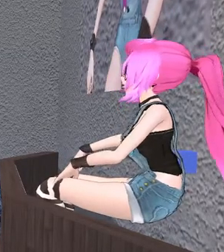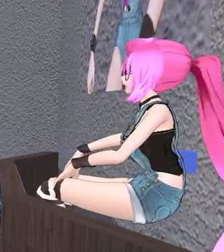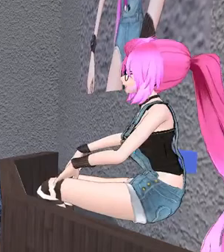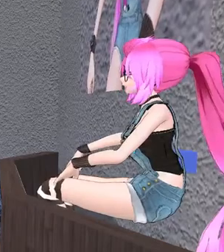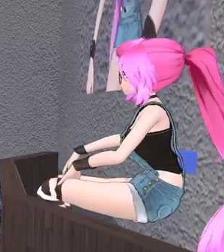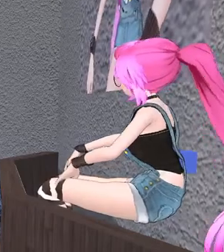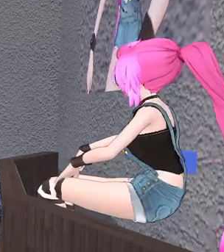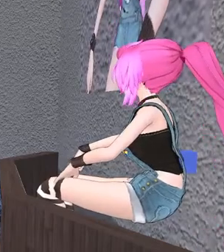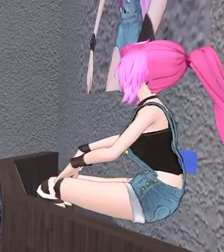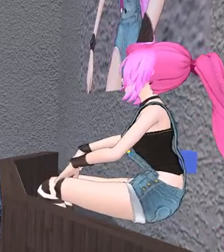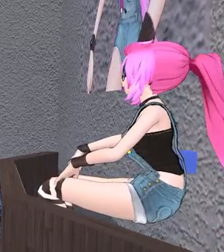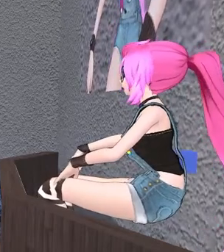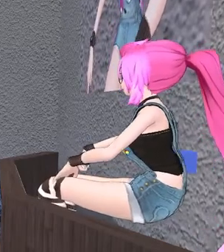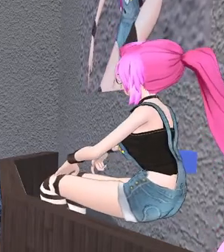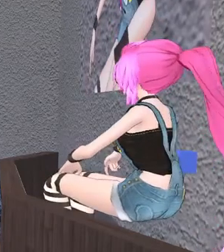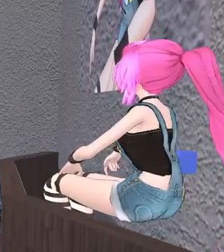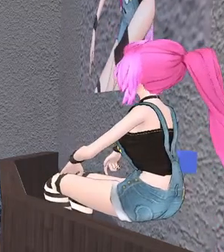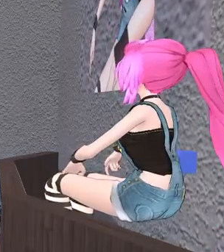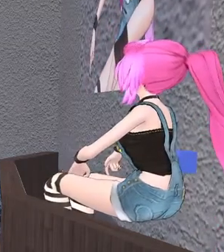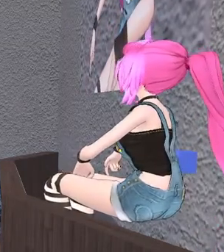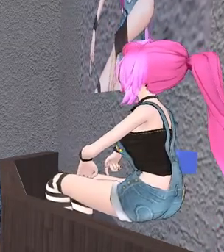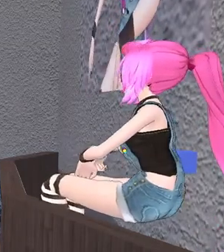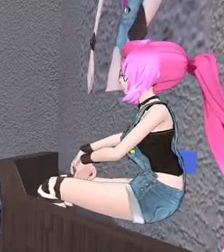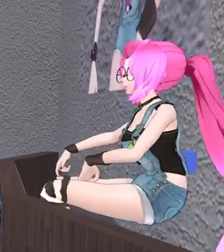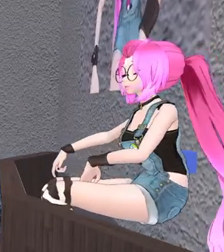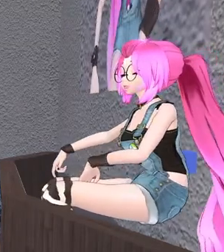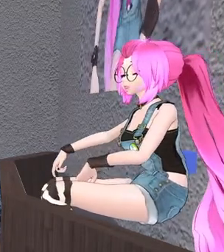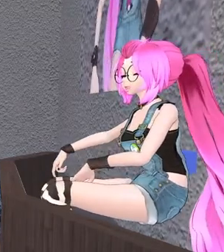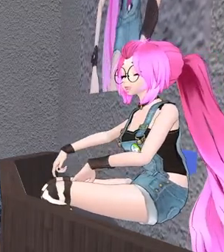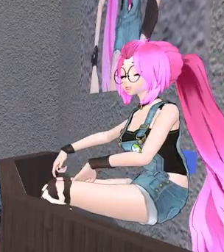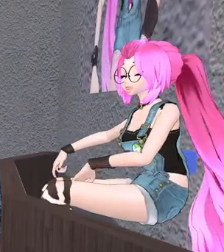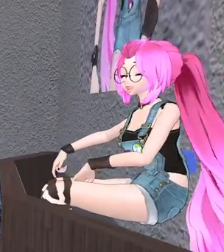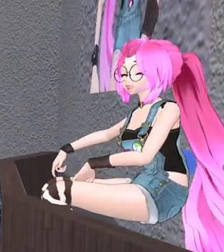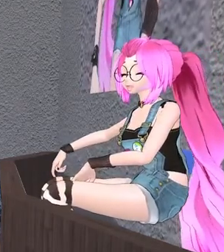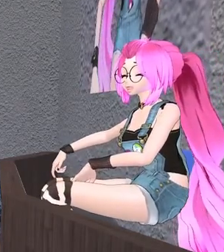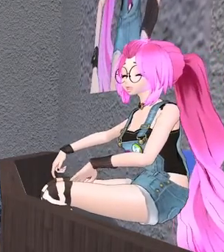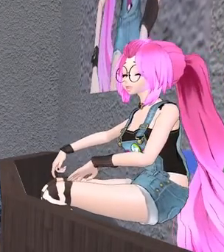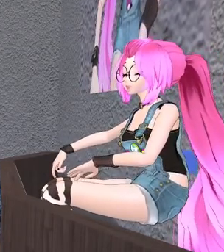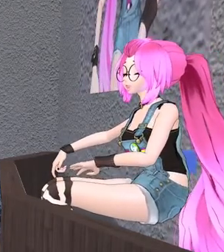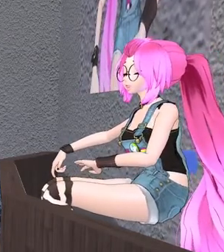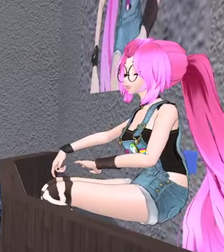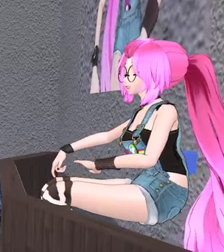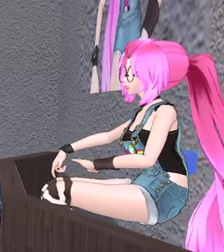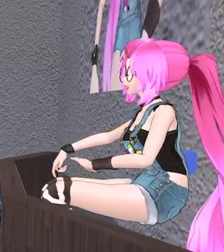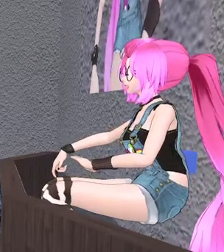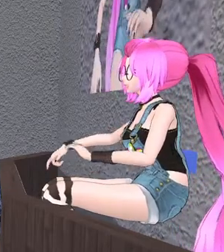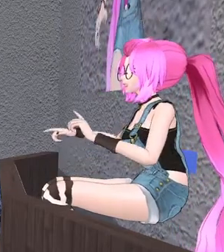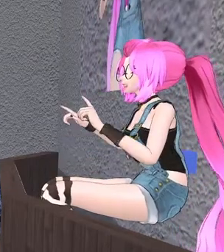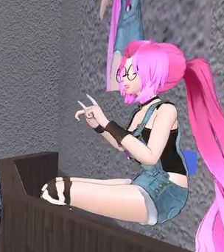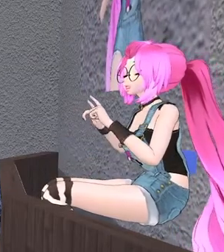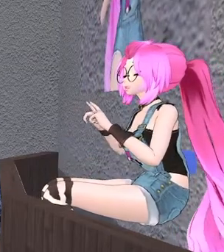Just want to share. Okay, awesome. That's fine. Do we have any other questions before we end class and take a photo?